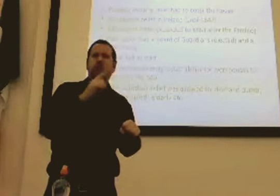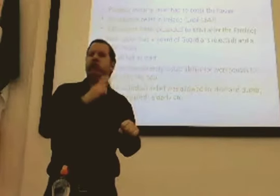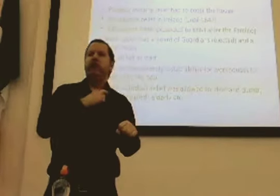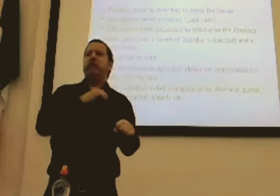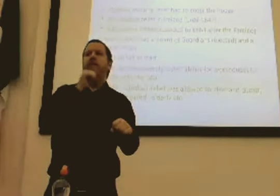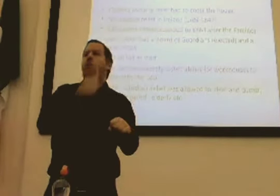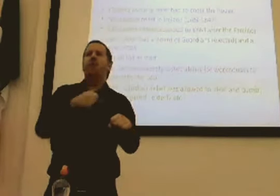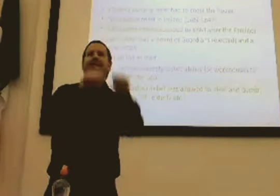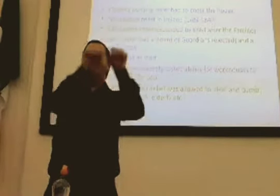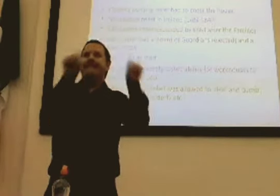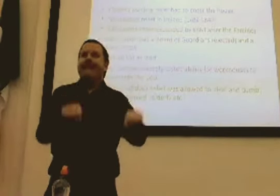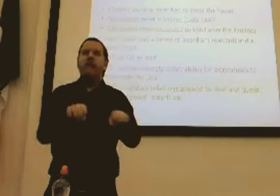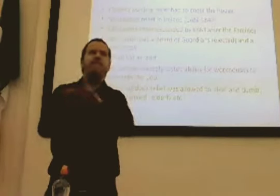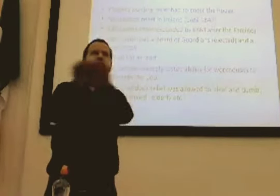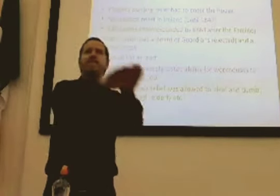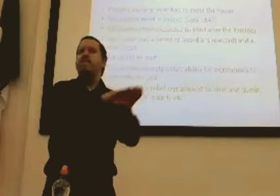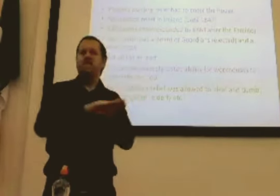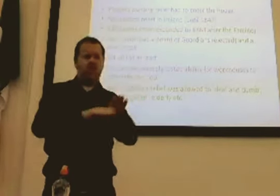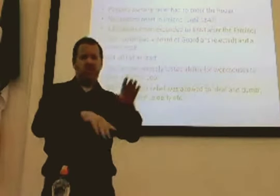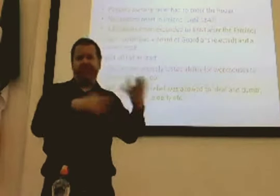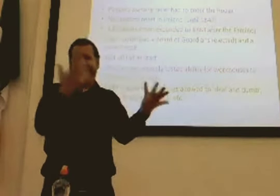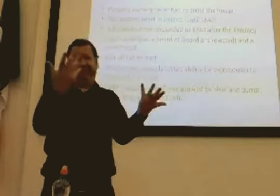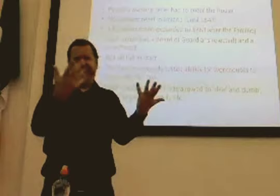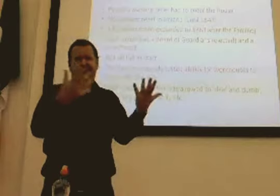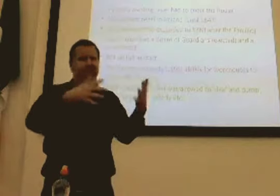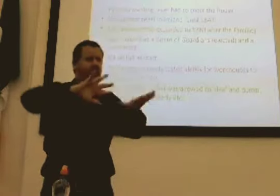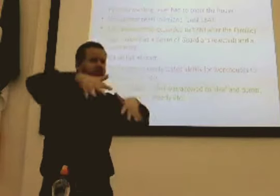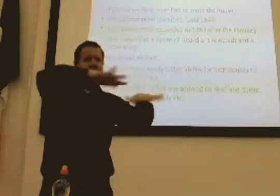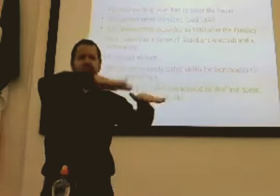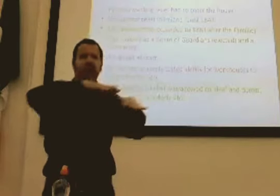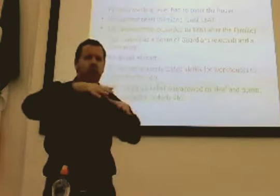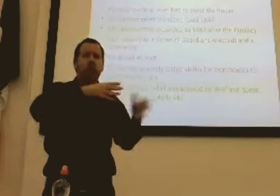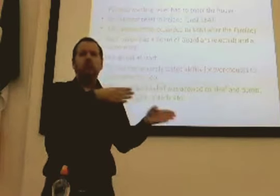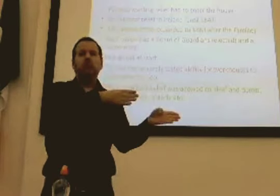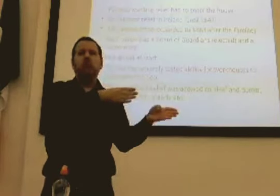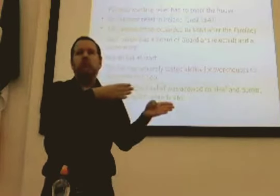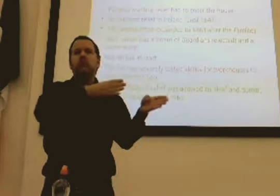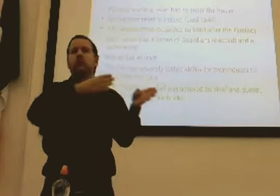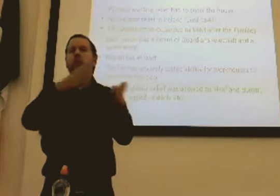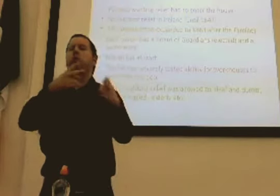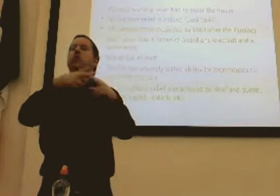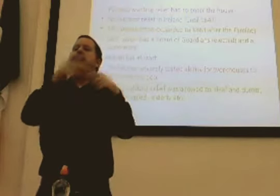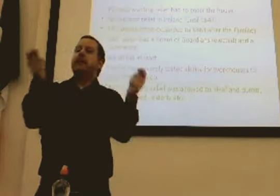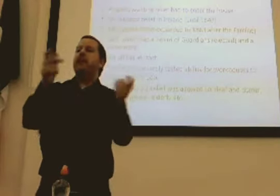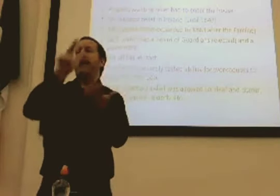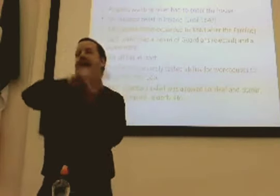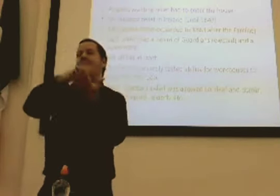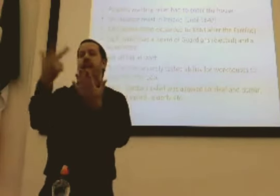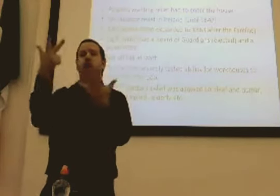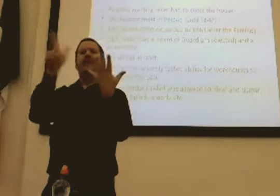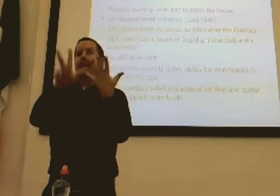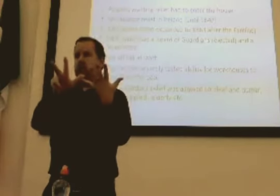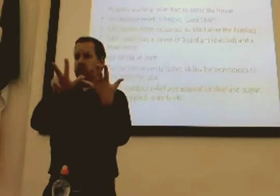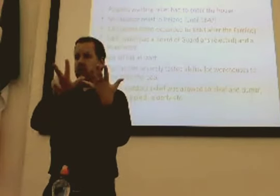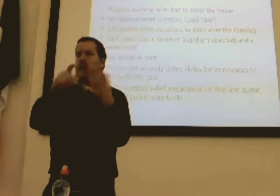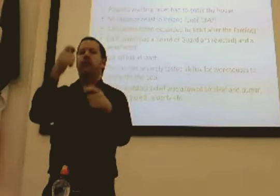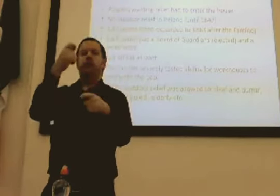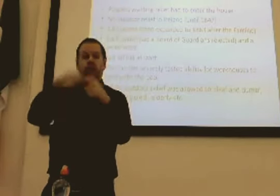Ireland, we used a different system. There was no set structure that was the same across the country. everyone kind of did their own thing. And